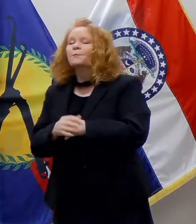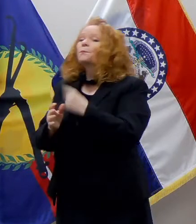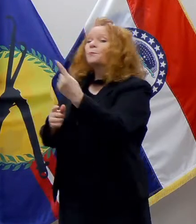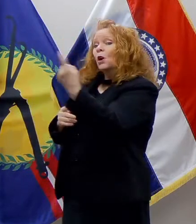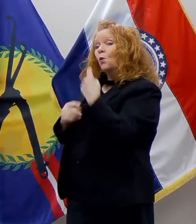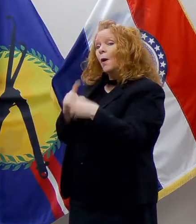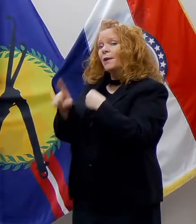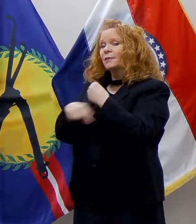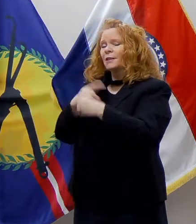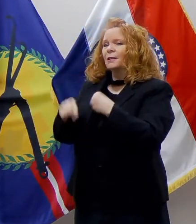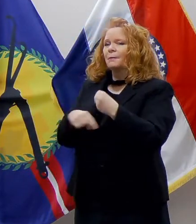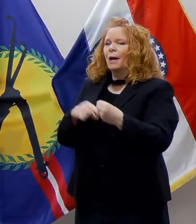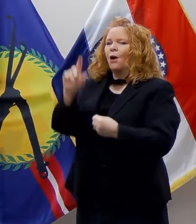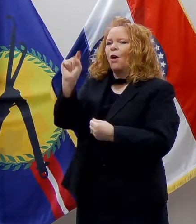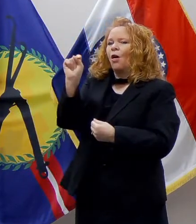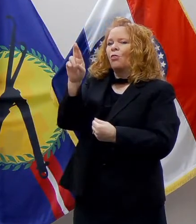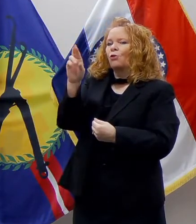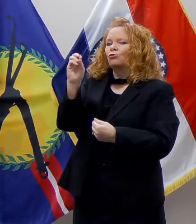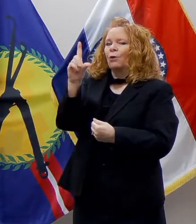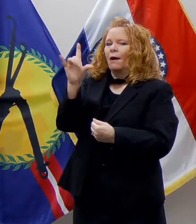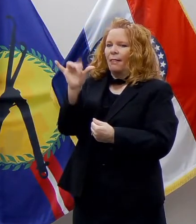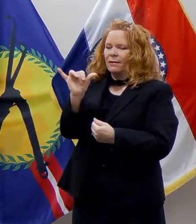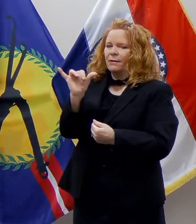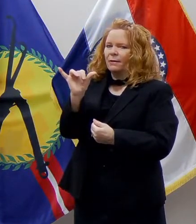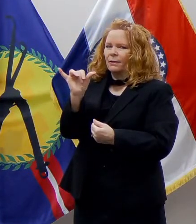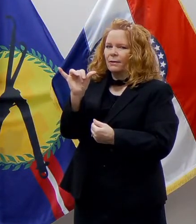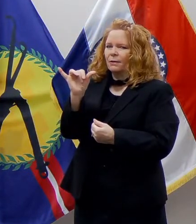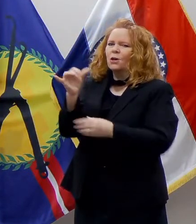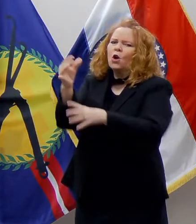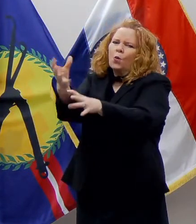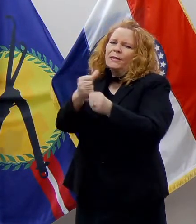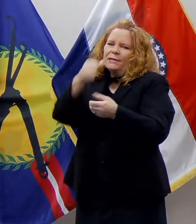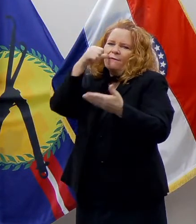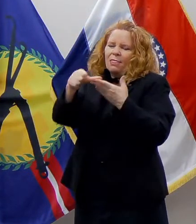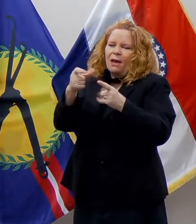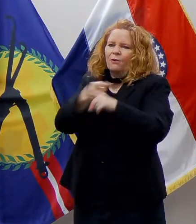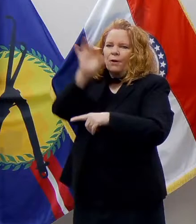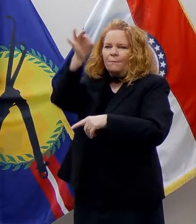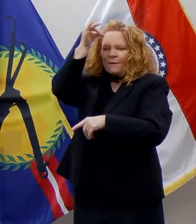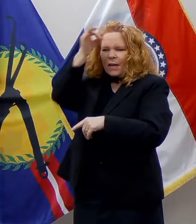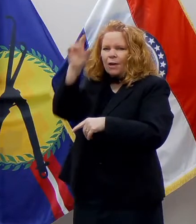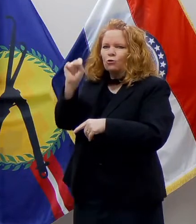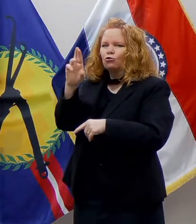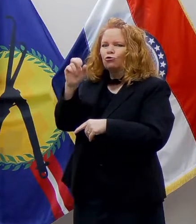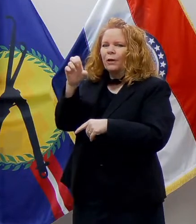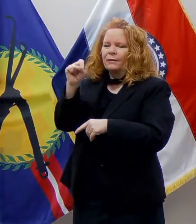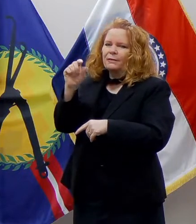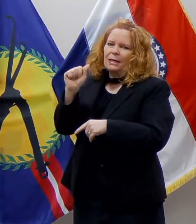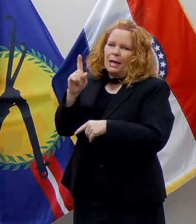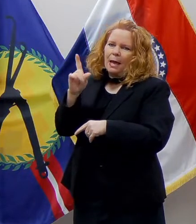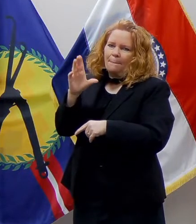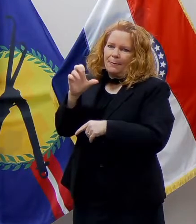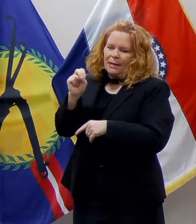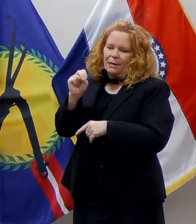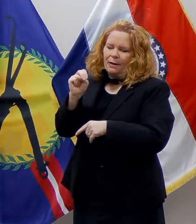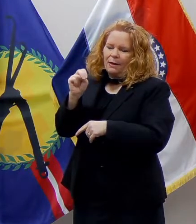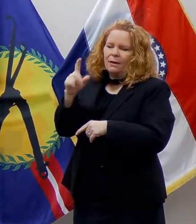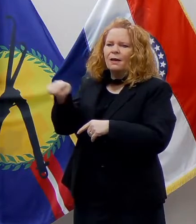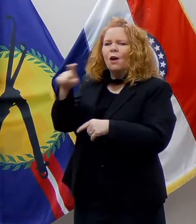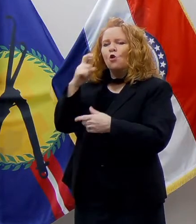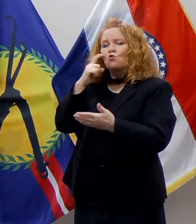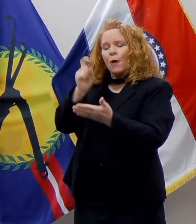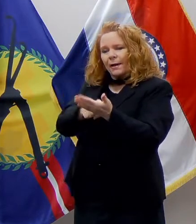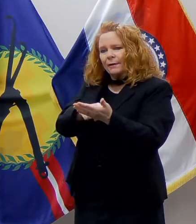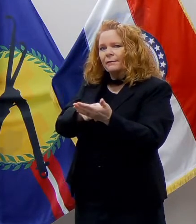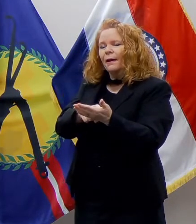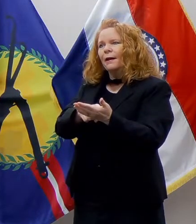is about the loop trolley and a communication or a letter we received from the Federal Transit Administration recognizing that